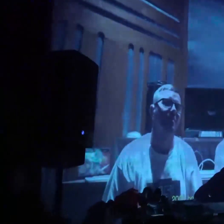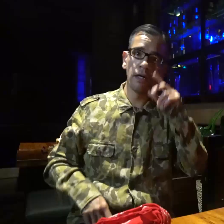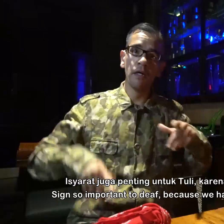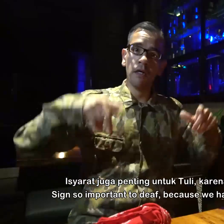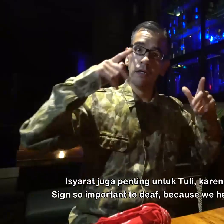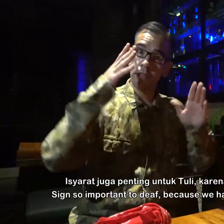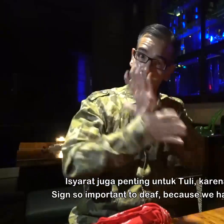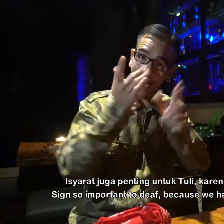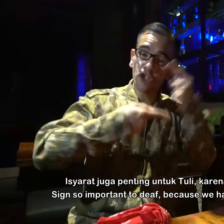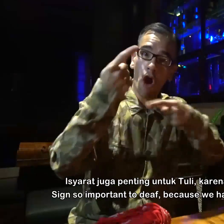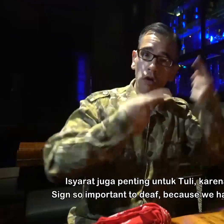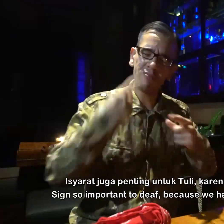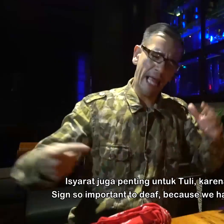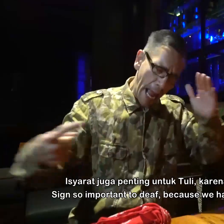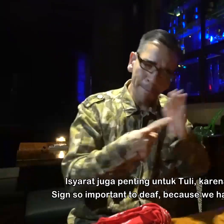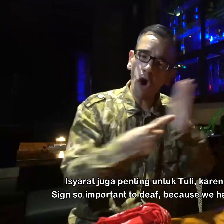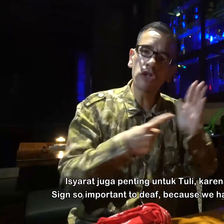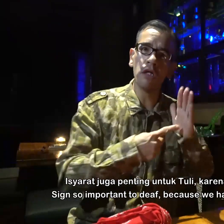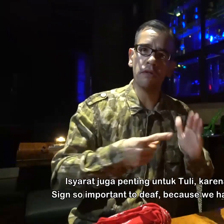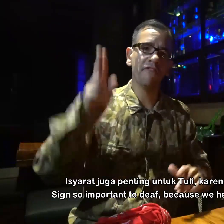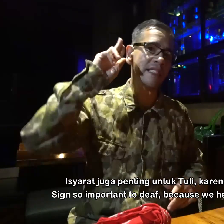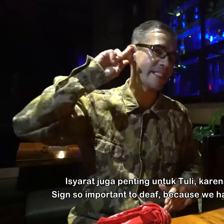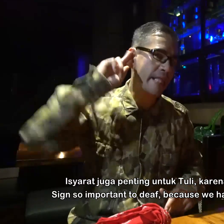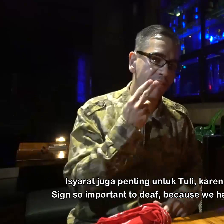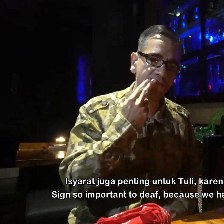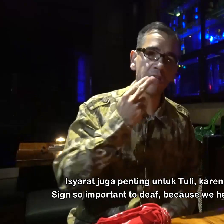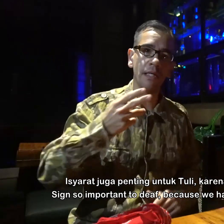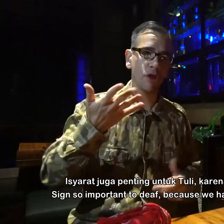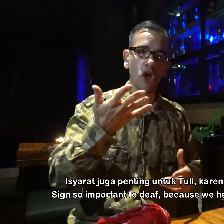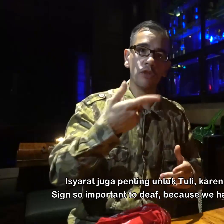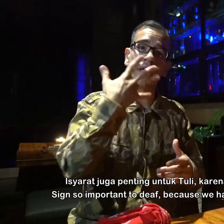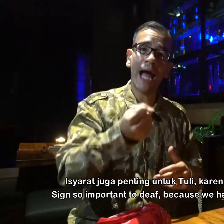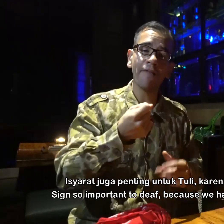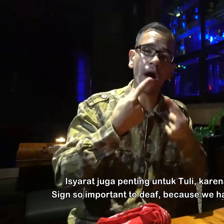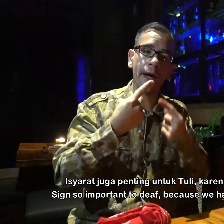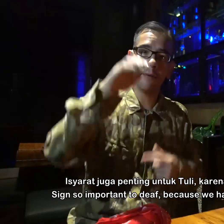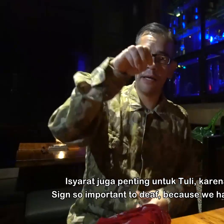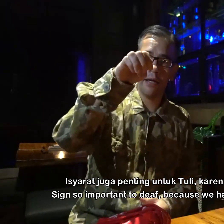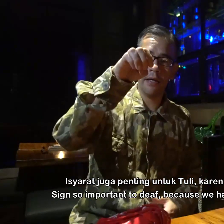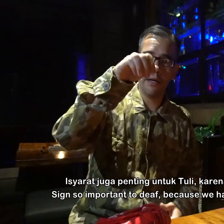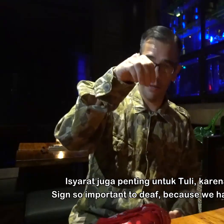one. Time zone important. That, because we have